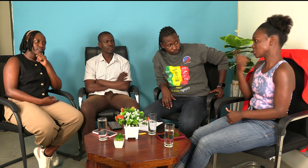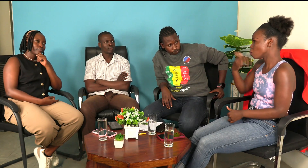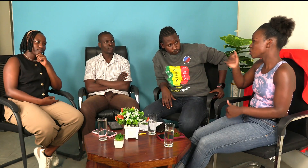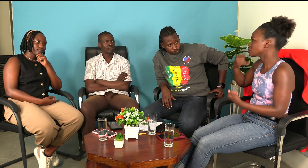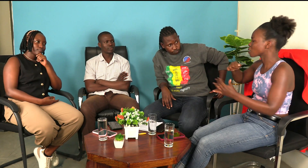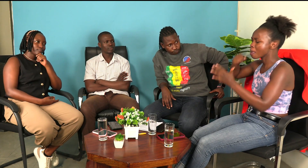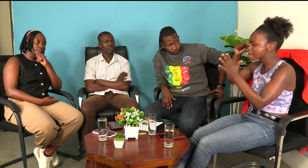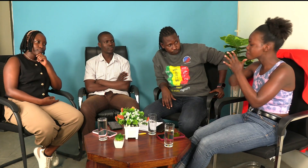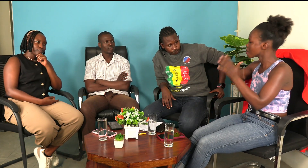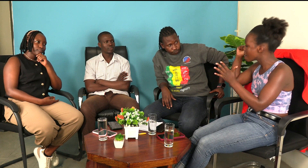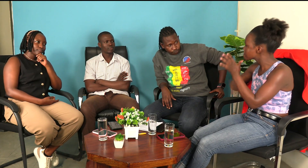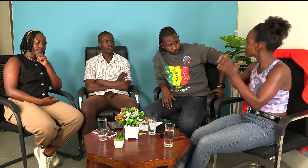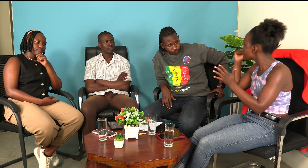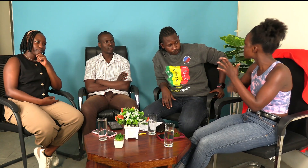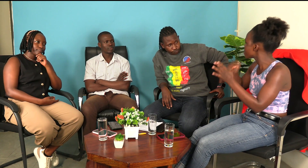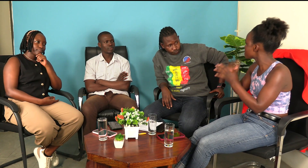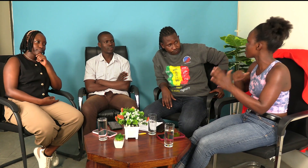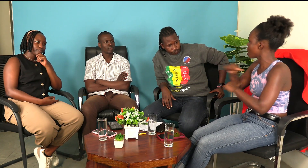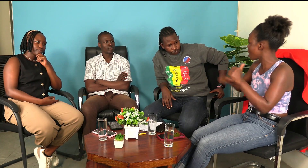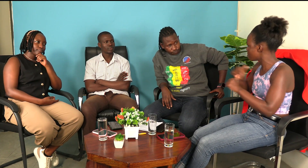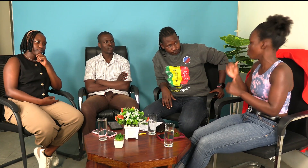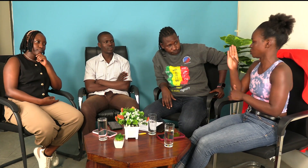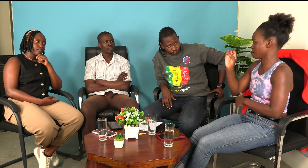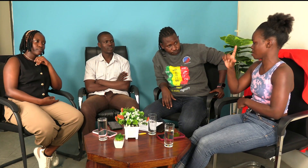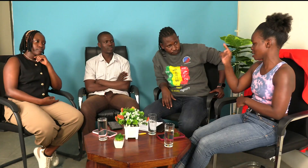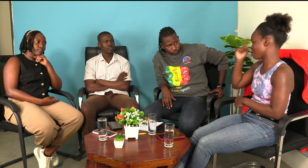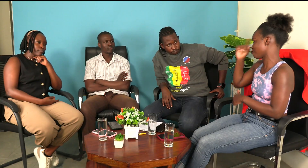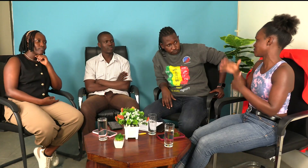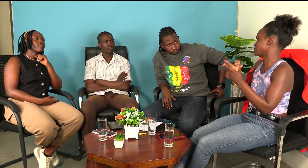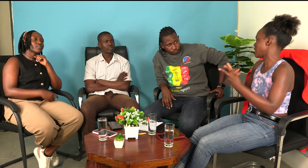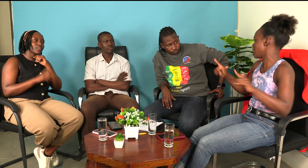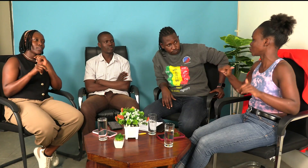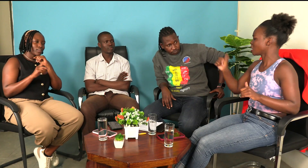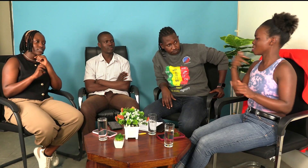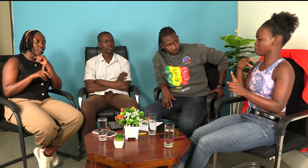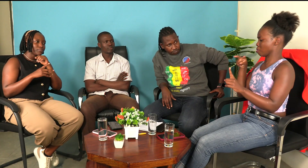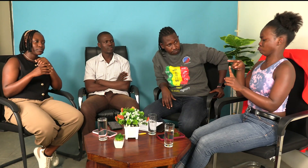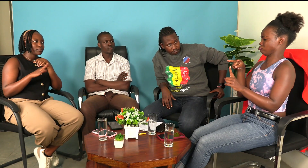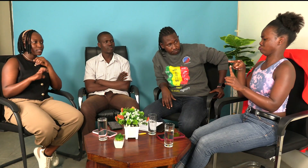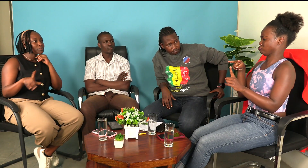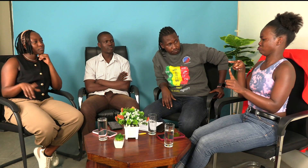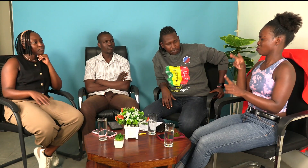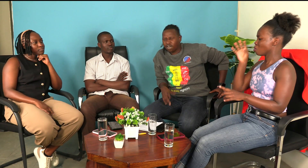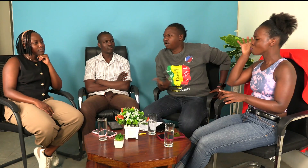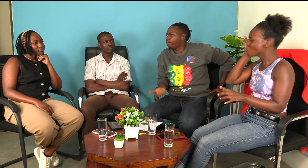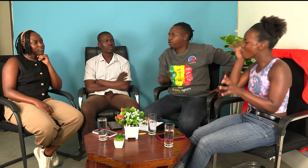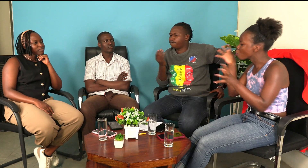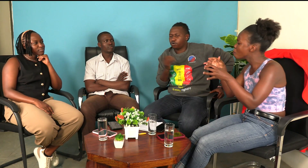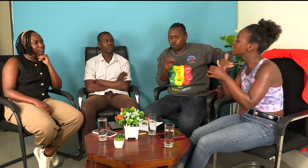Mm. So what I think we should do is we need to advocate. we need to fight for it